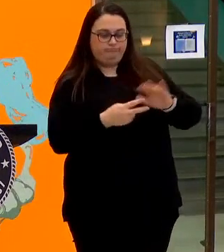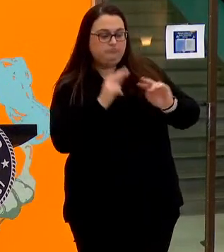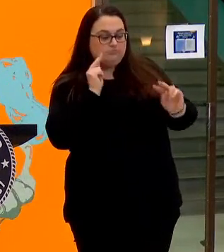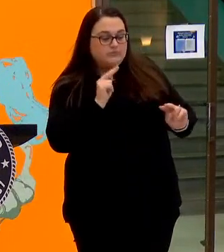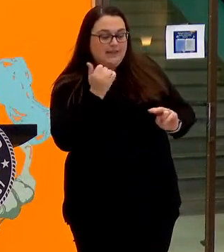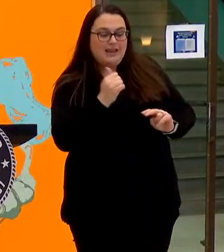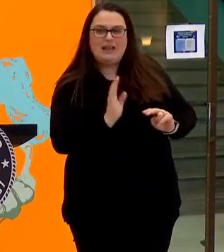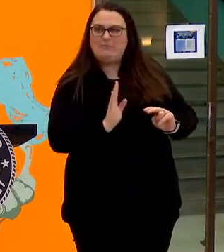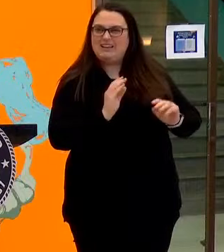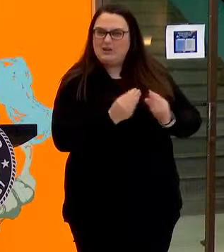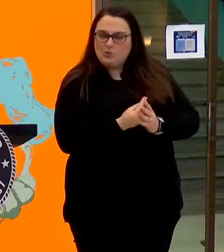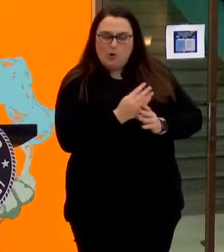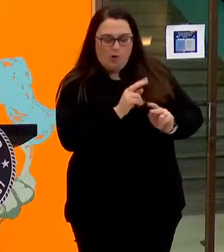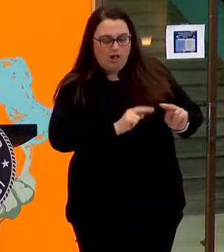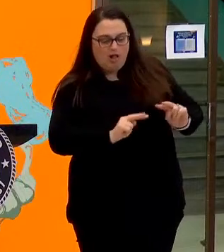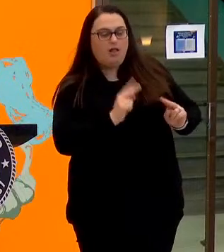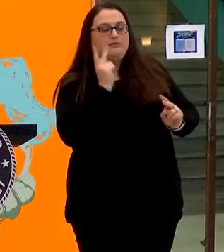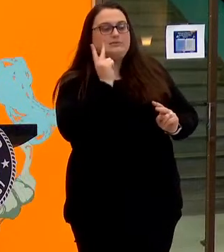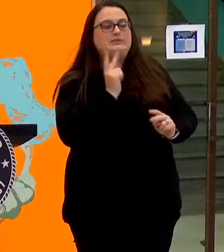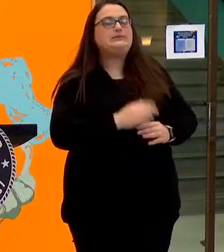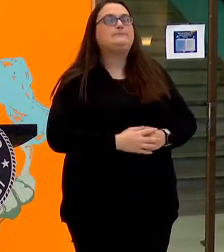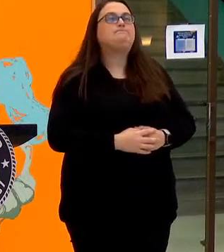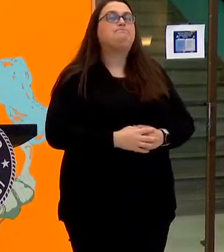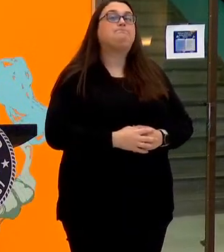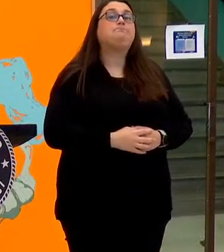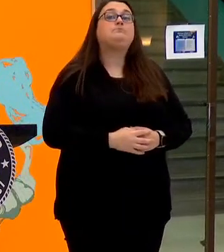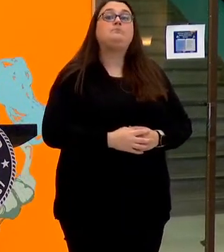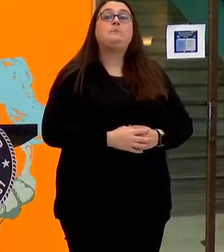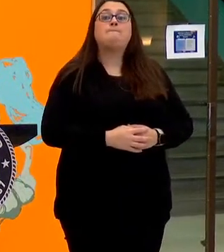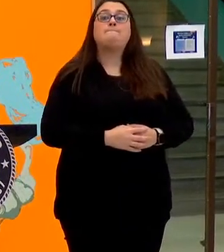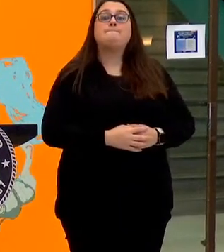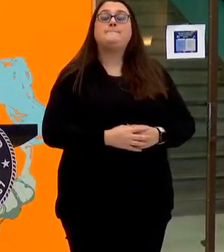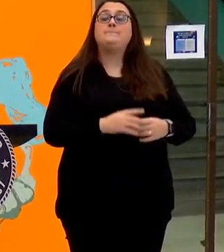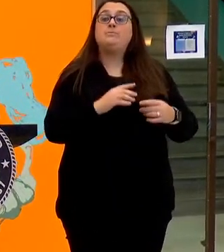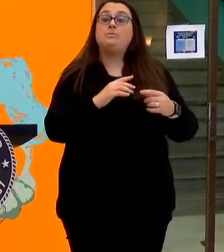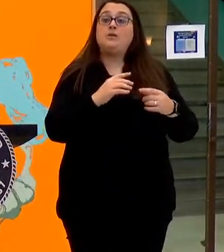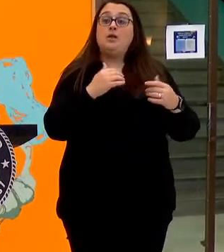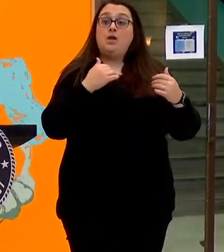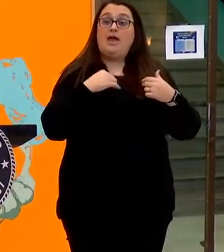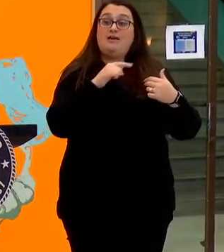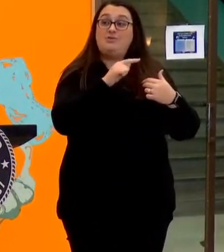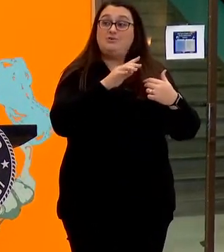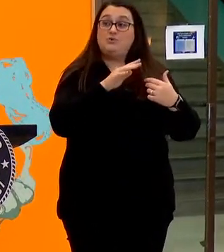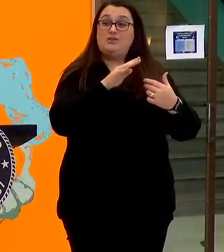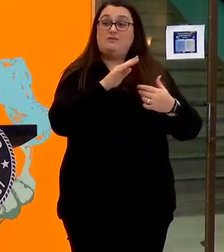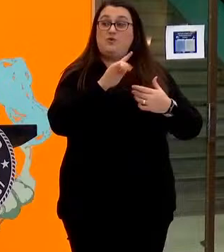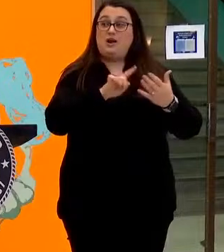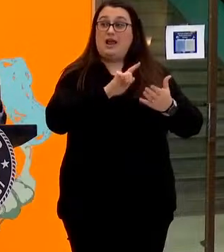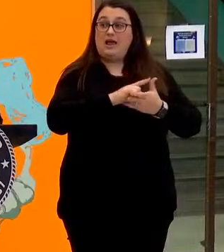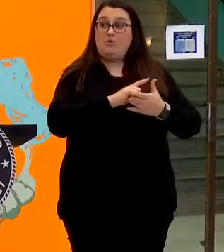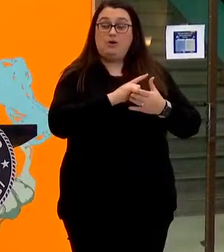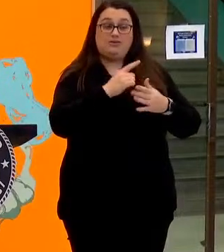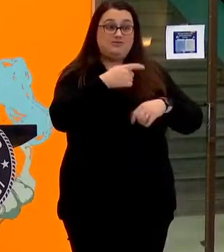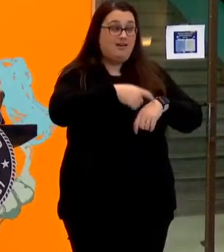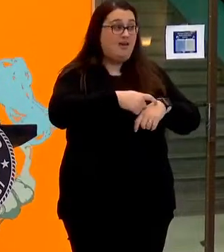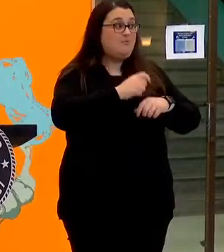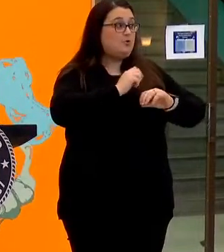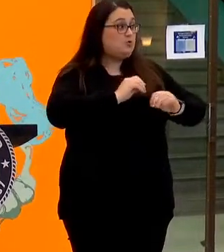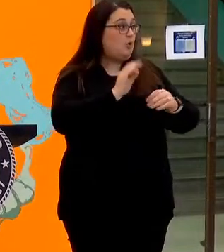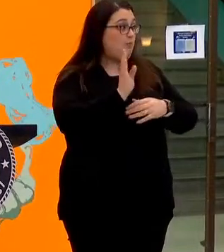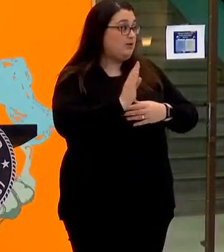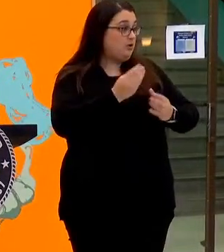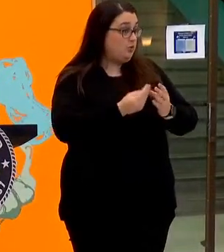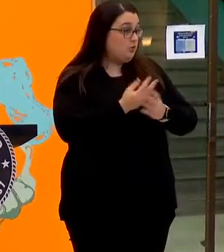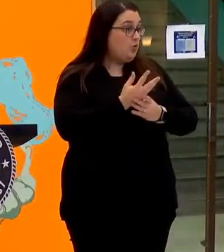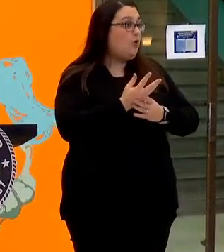bacterial growth. Once you get to that 24-hour mark, if there's no bacterial growth,